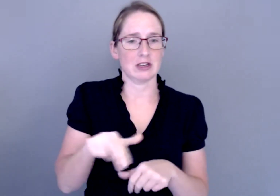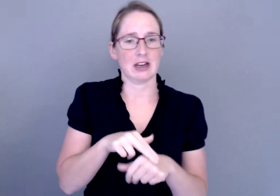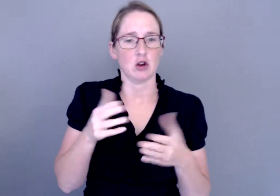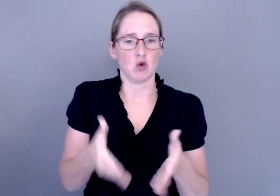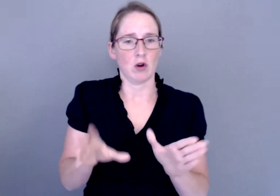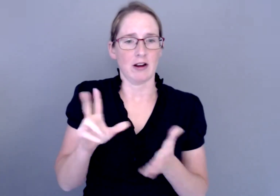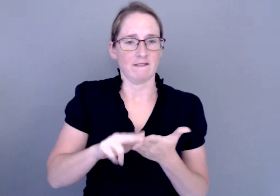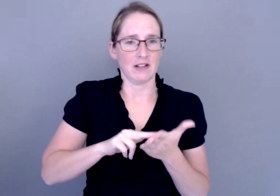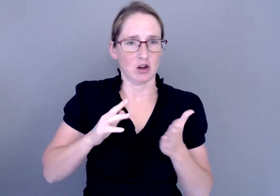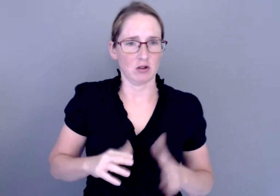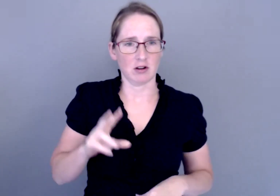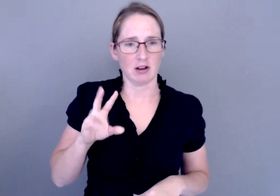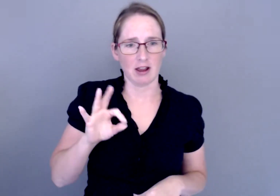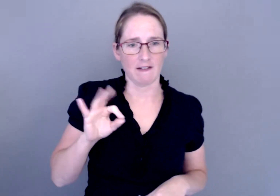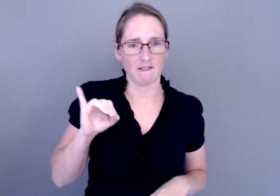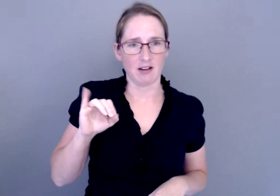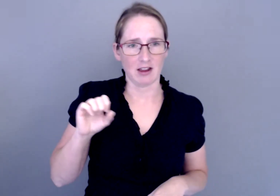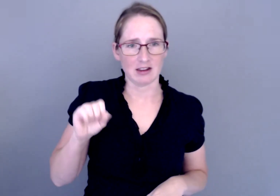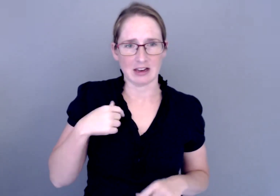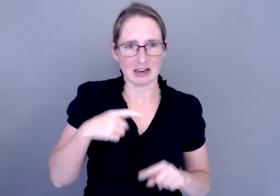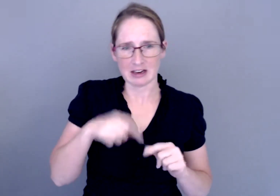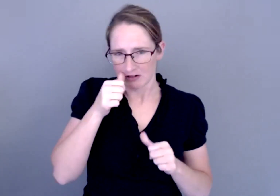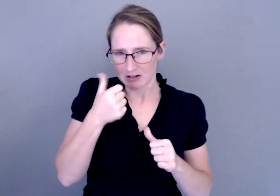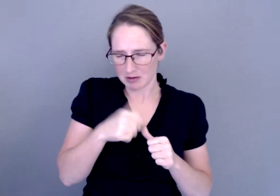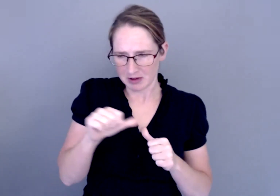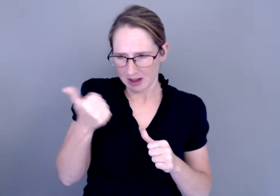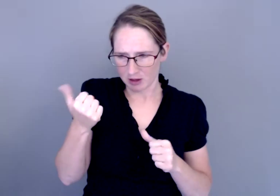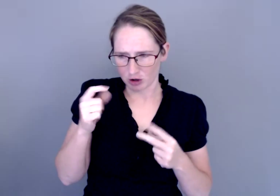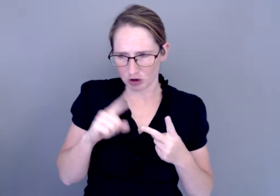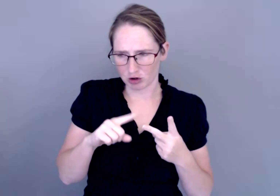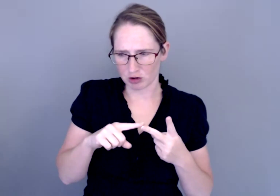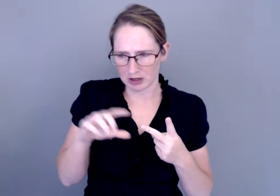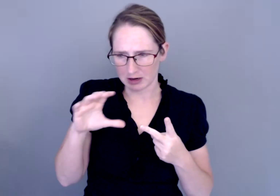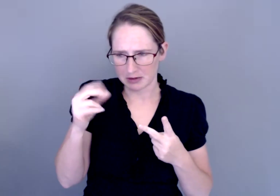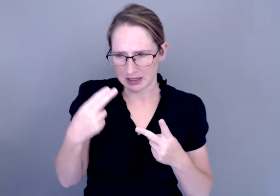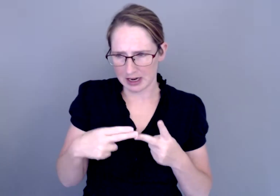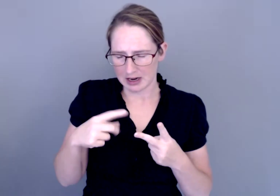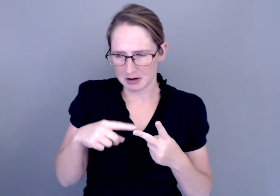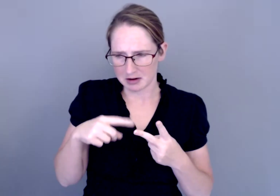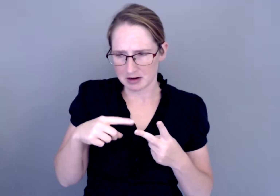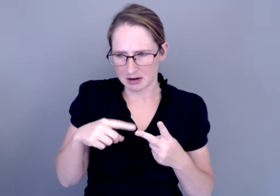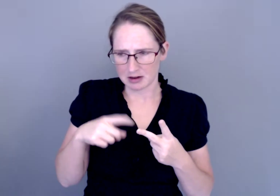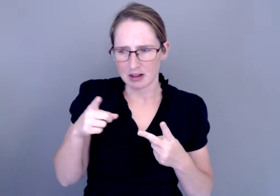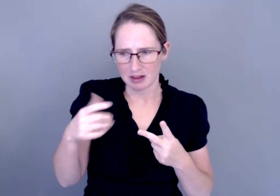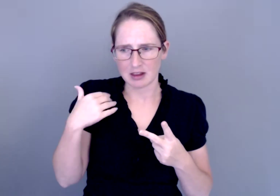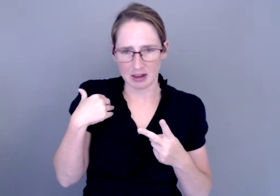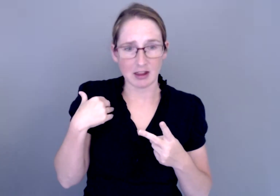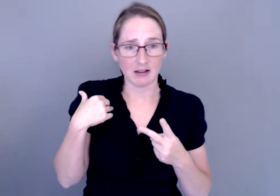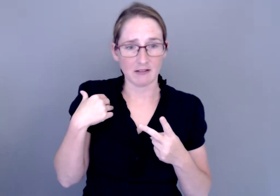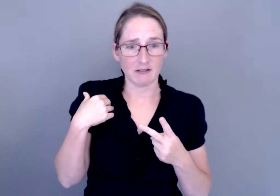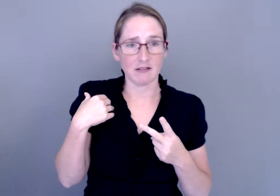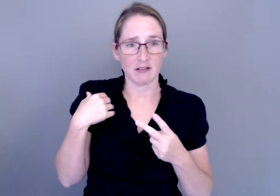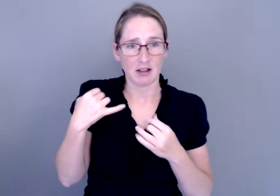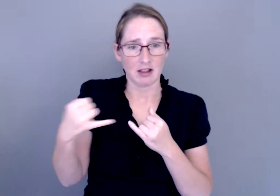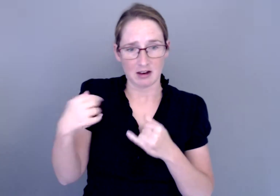vendors. FIS is one of them. I can never remember the other company's name. They do have a line. I